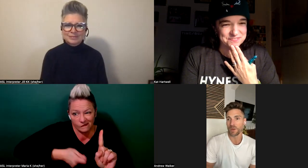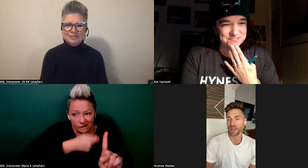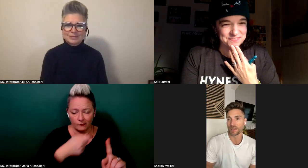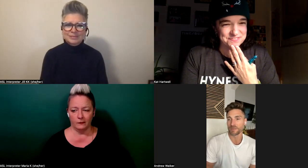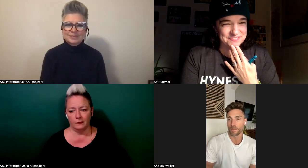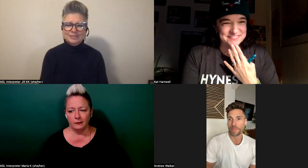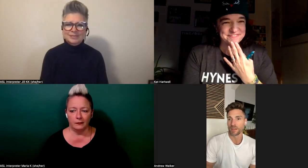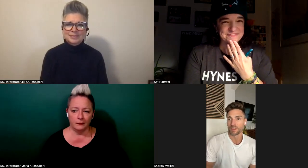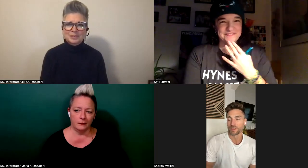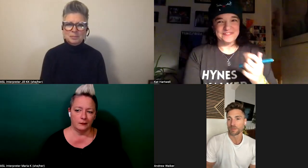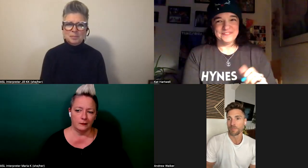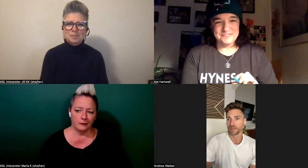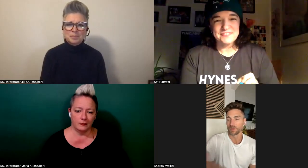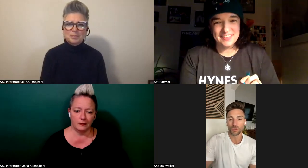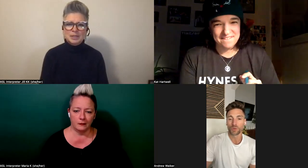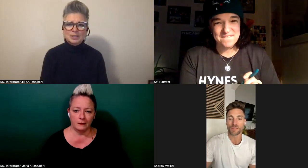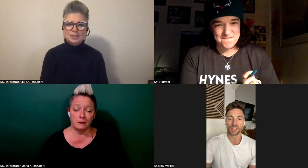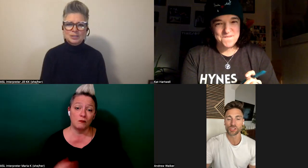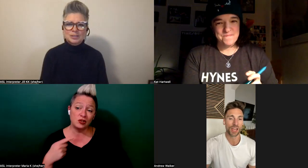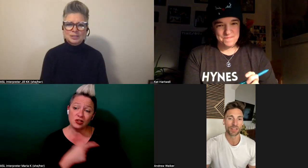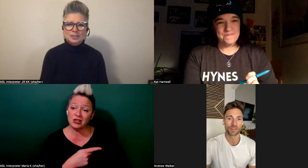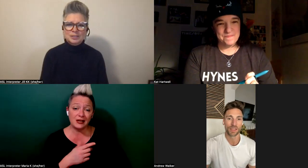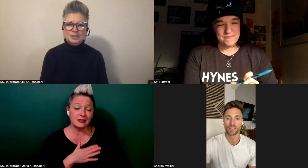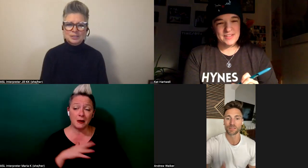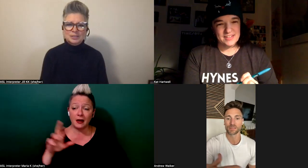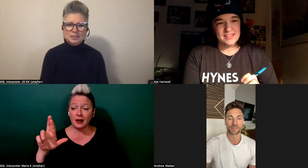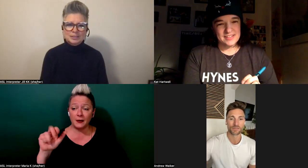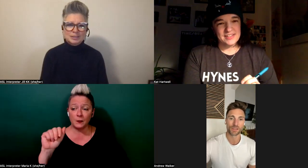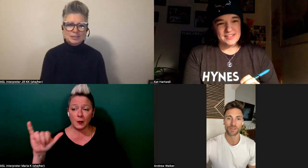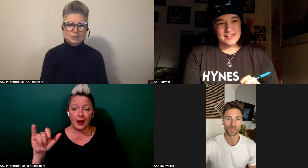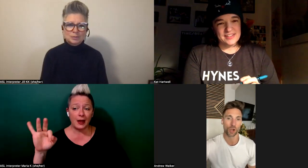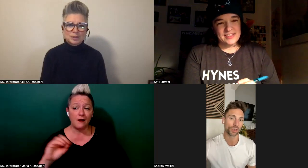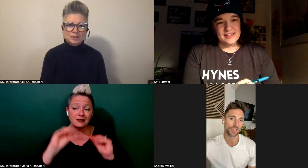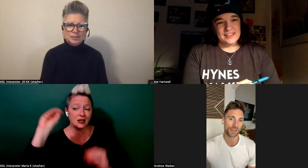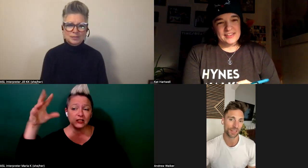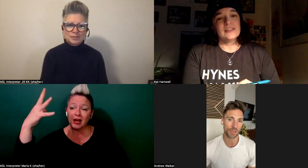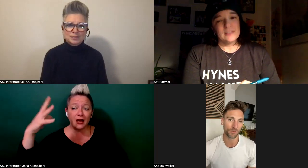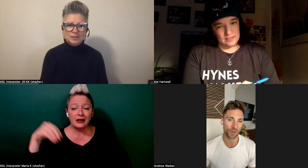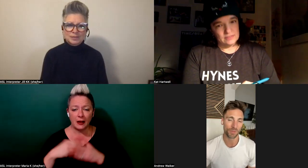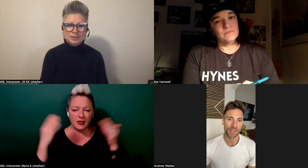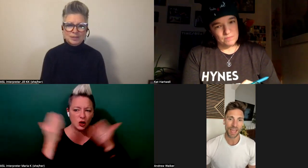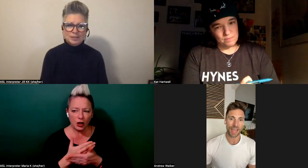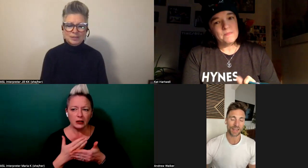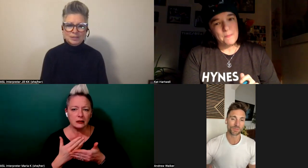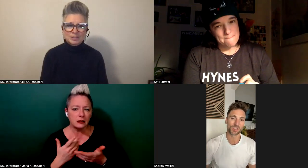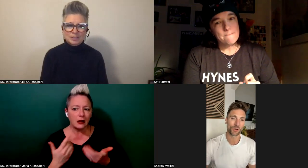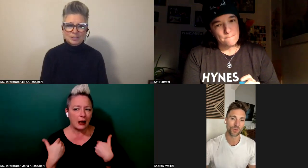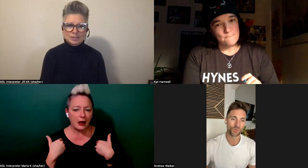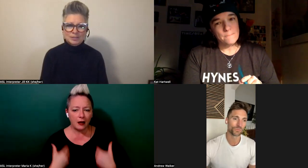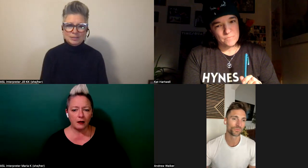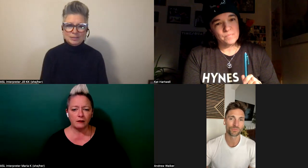she's my little ray of sunshine in this darkness that I came from. And